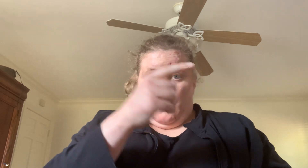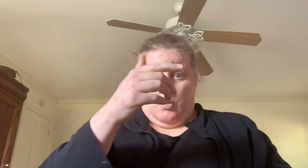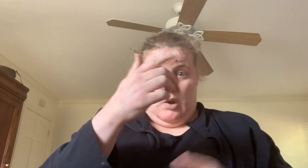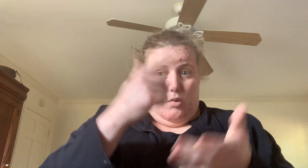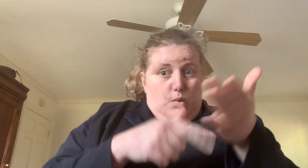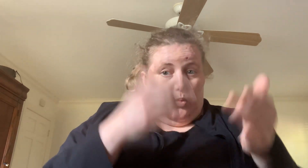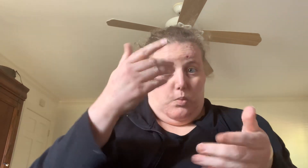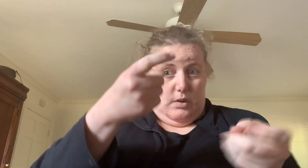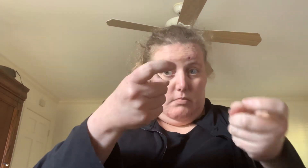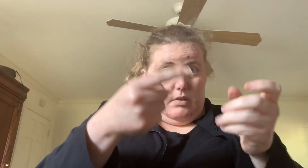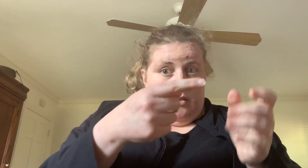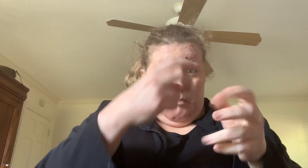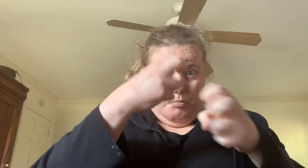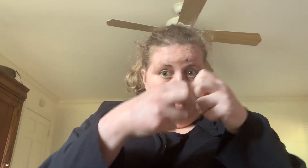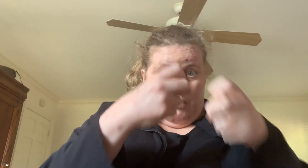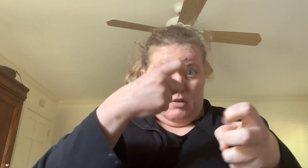So here we go.